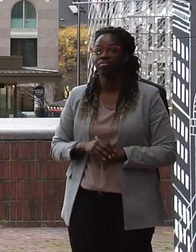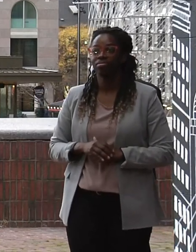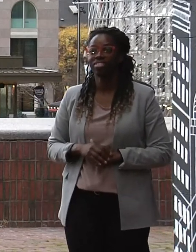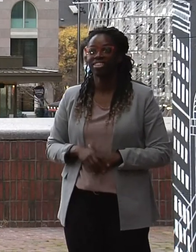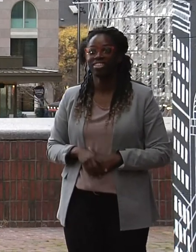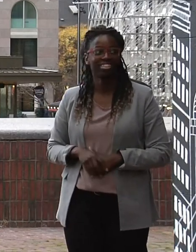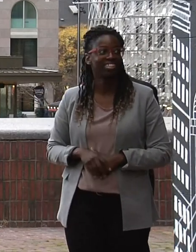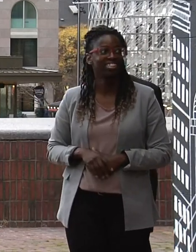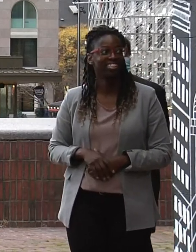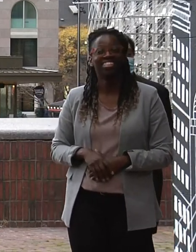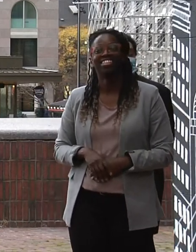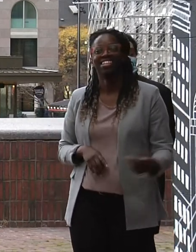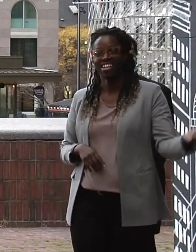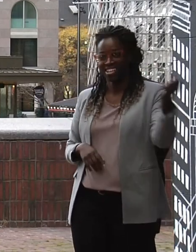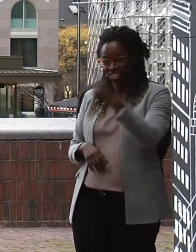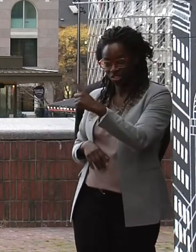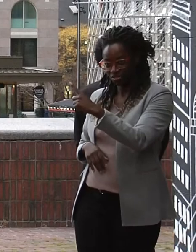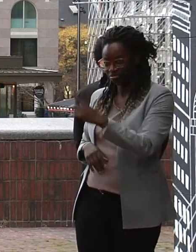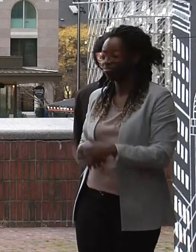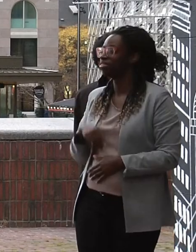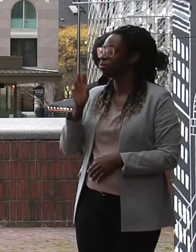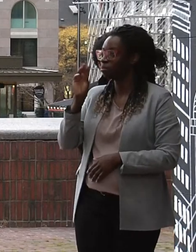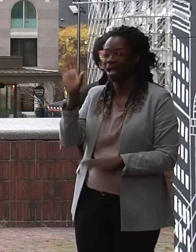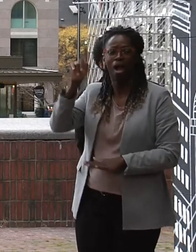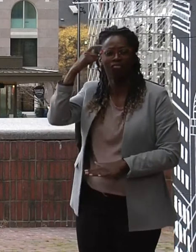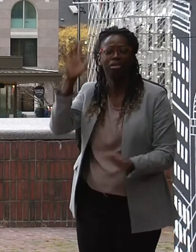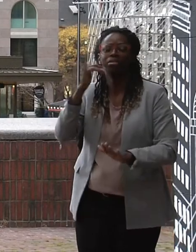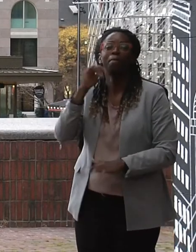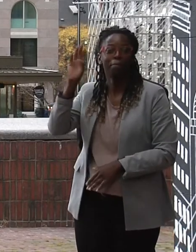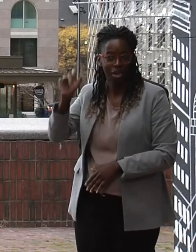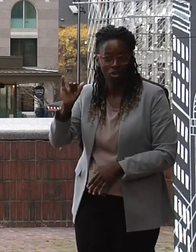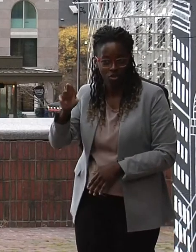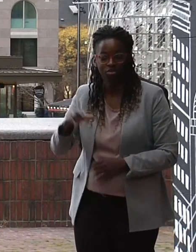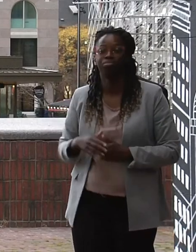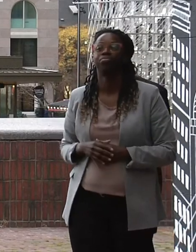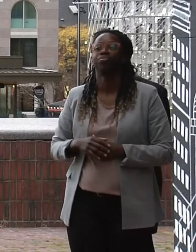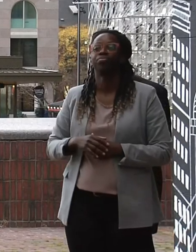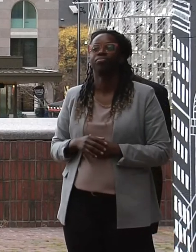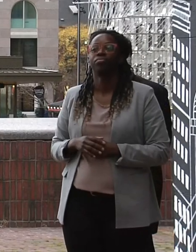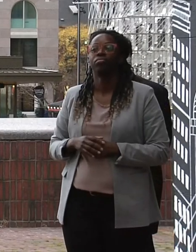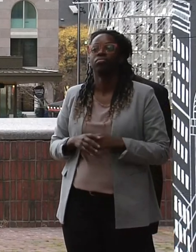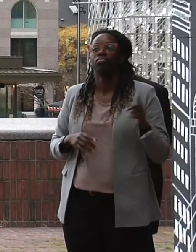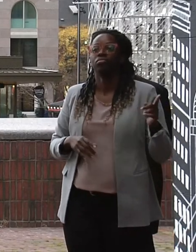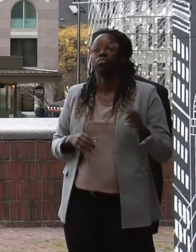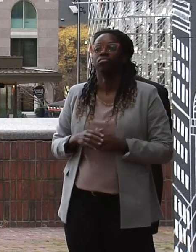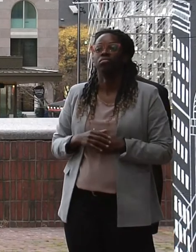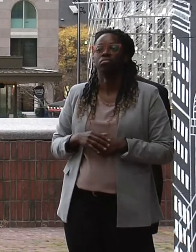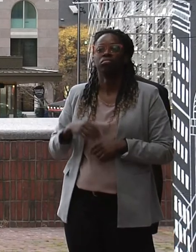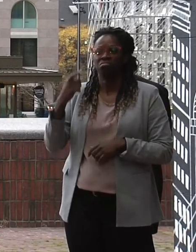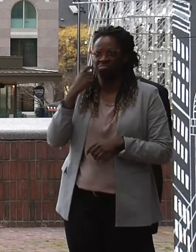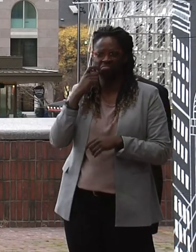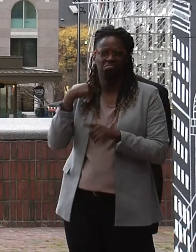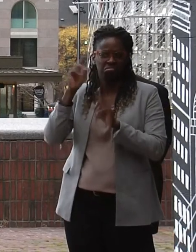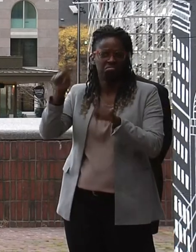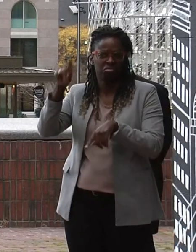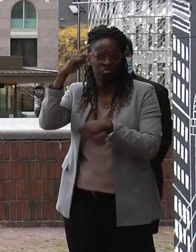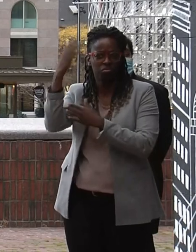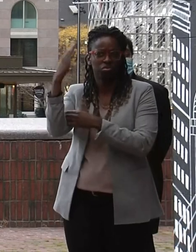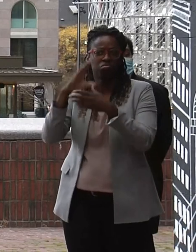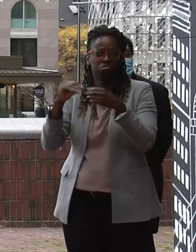Mayor, the governor was in Carlisle 2 hours ago. He was making another pitch for in-person learning, and up there they're doing